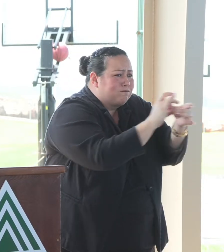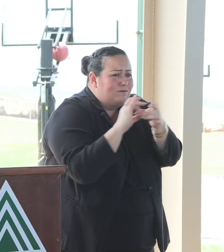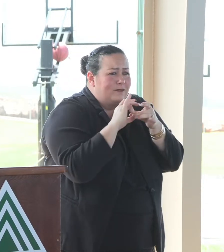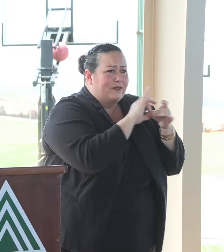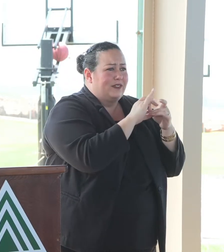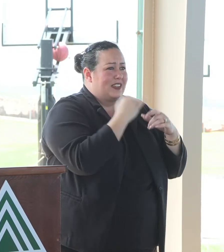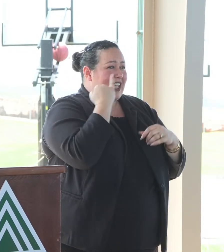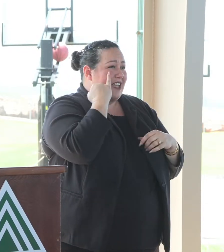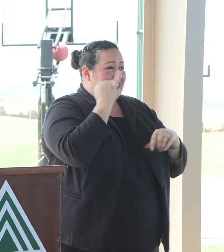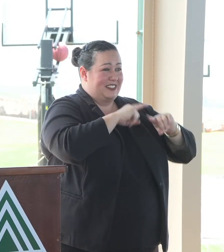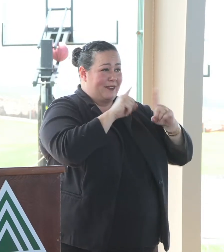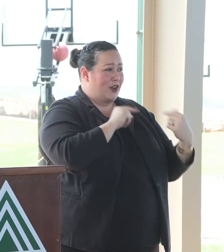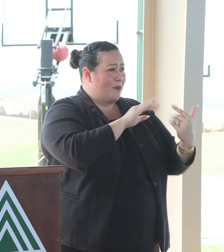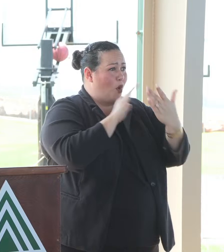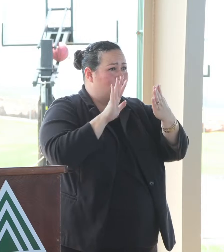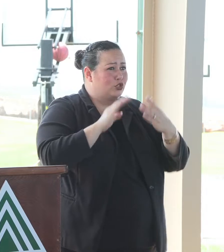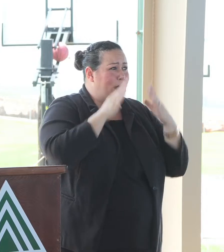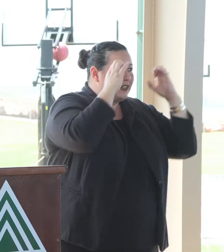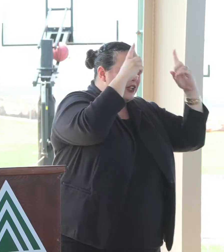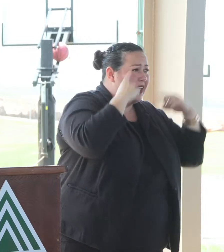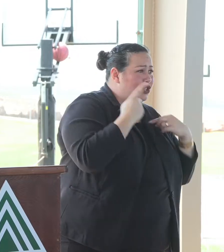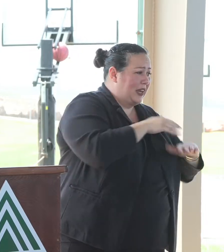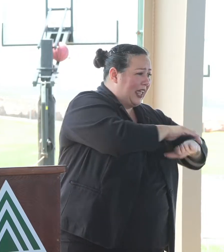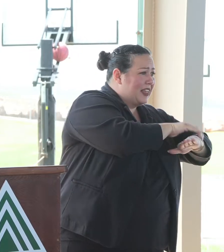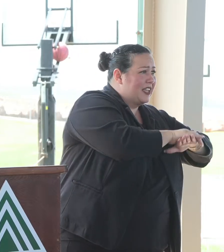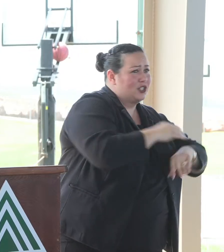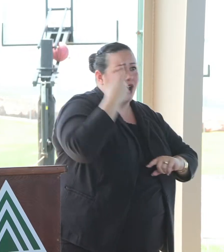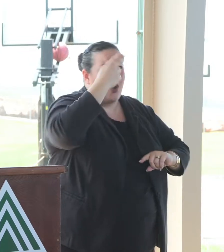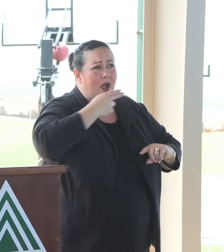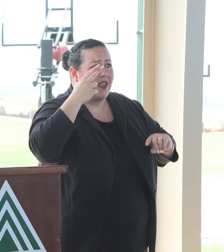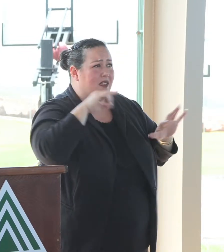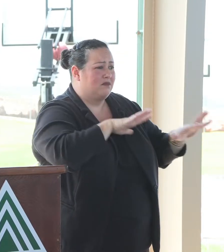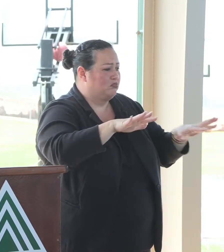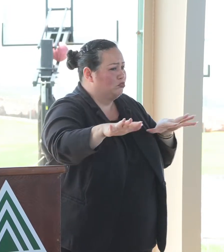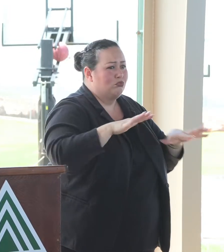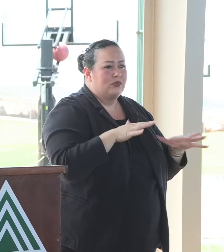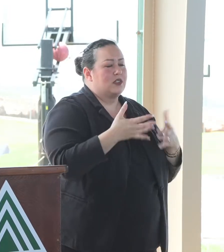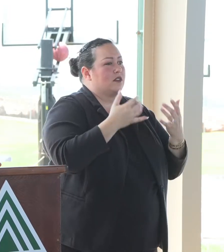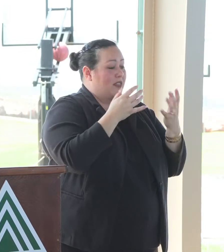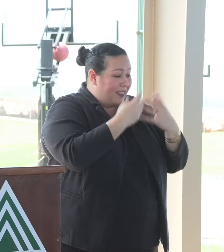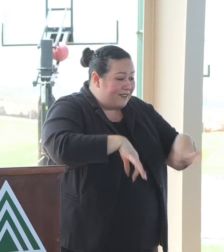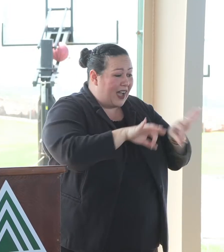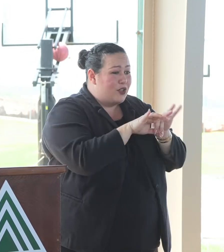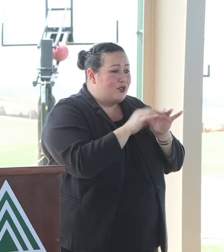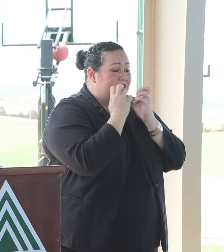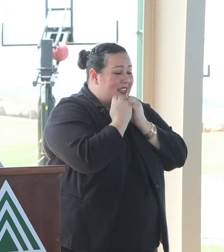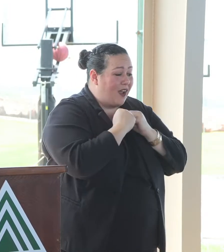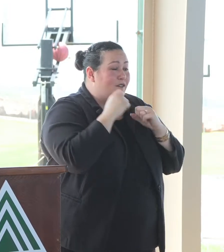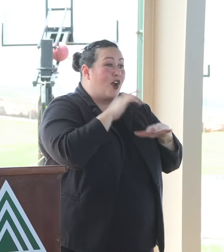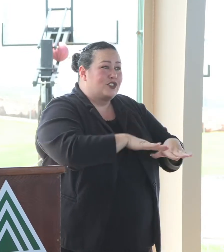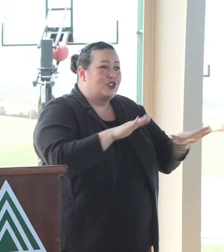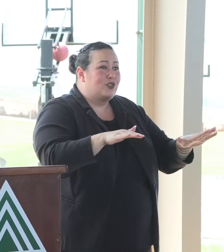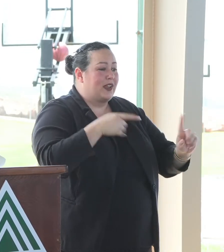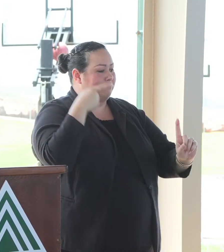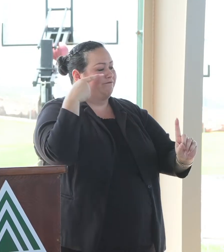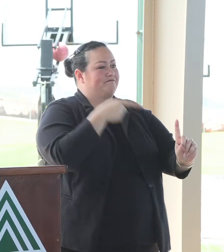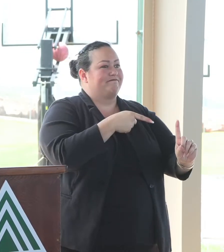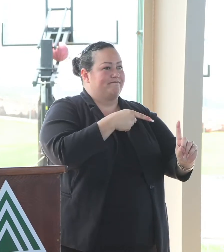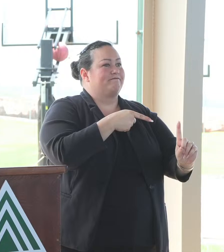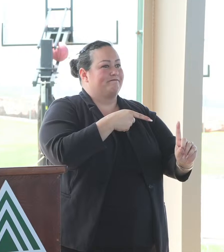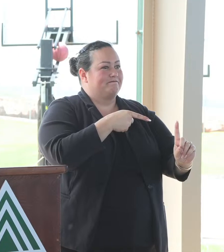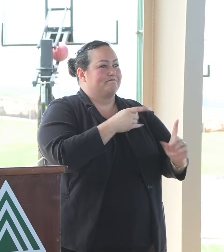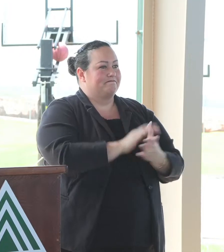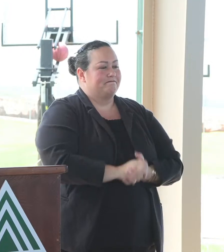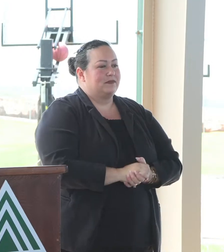different approaches to education. We all have the same values, which is caring for our children, and so I was really happy to see that. So